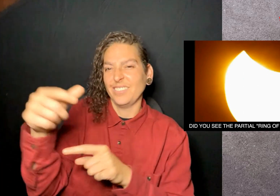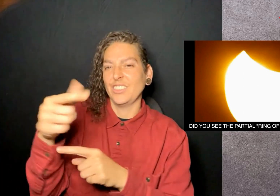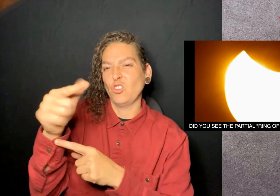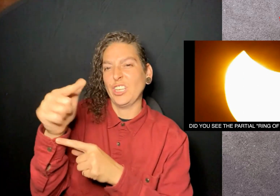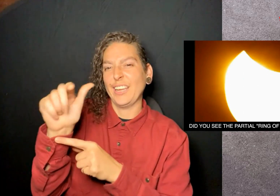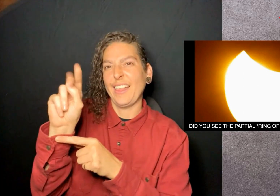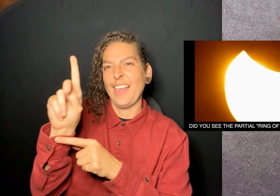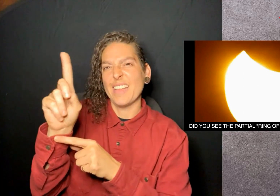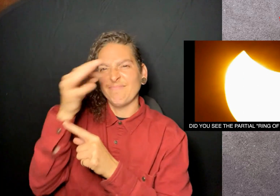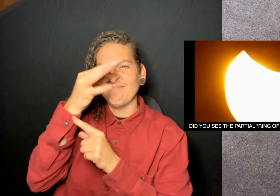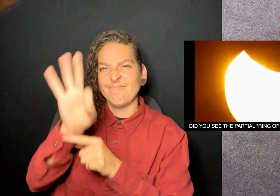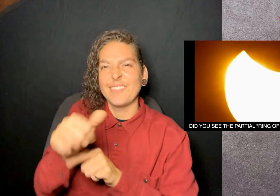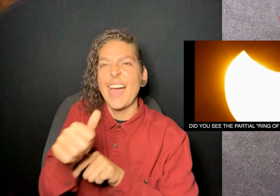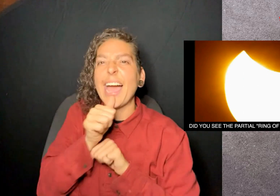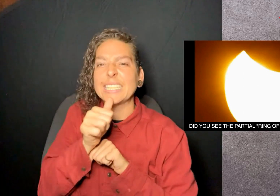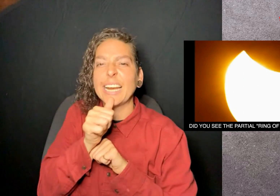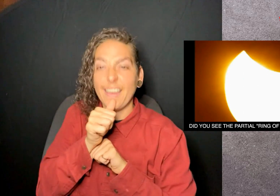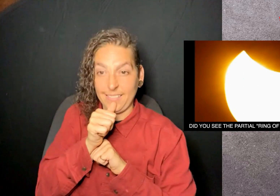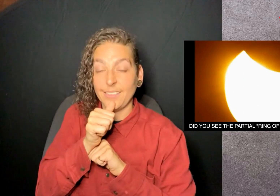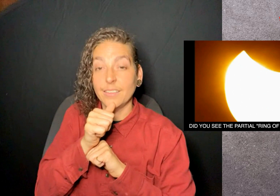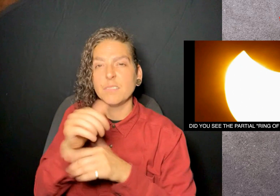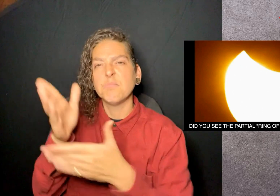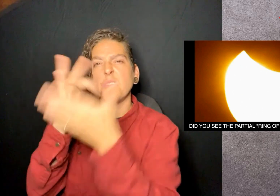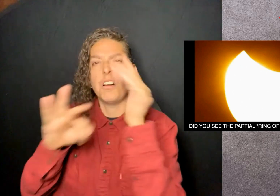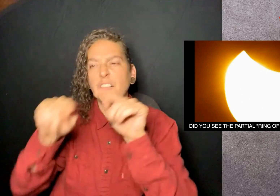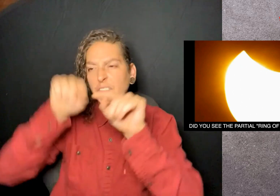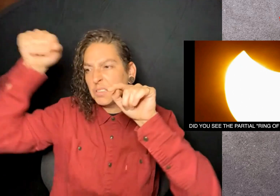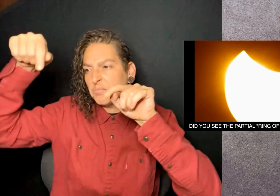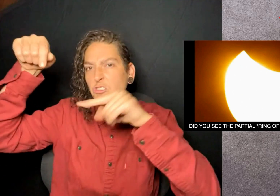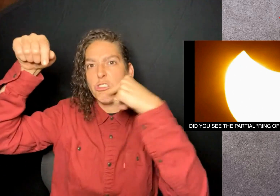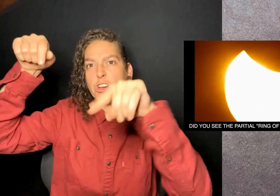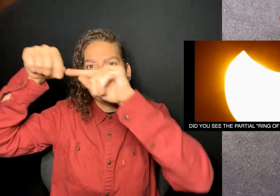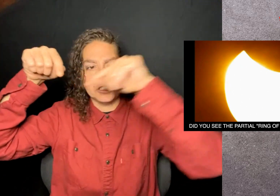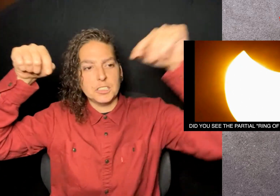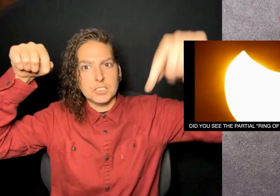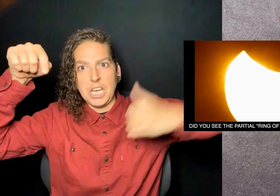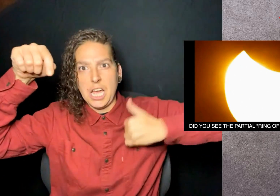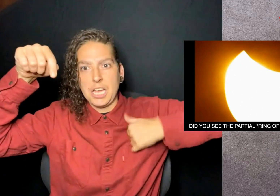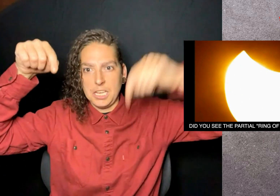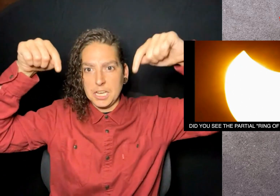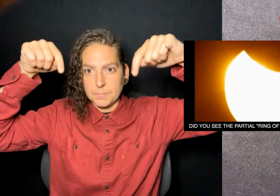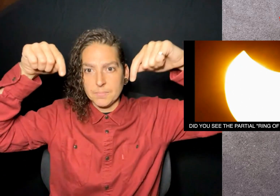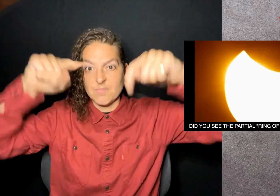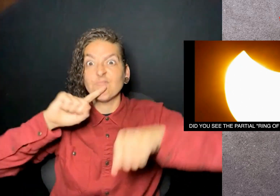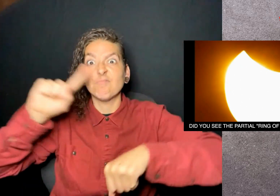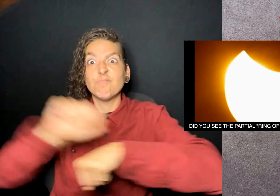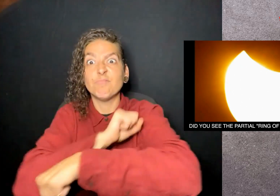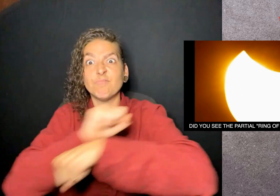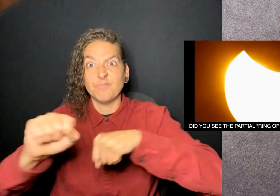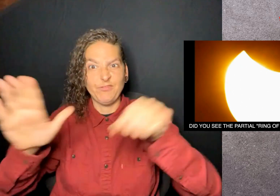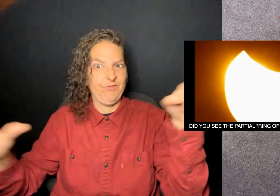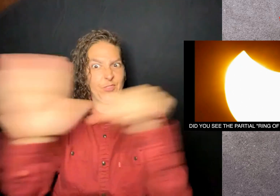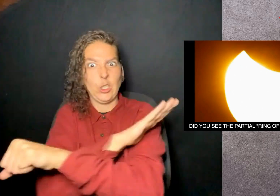Only people in Greenland and parts of Russia and Canada got the full